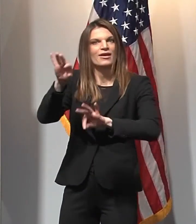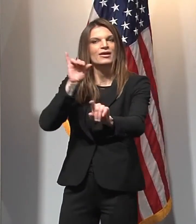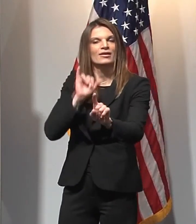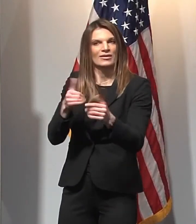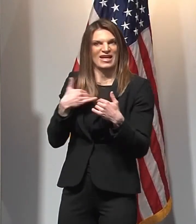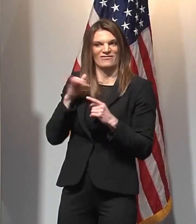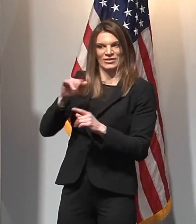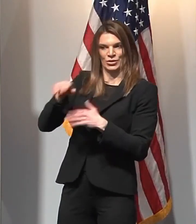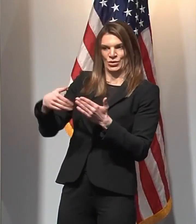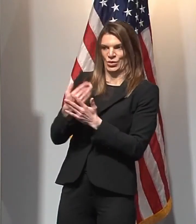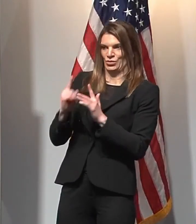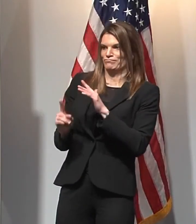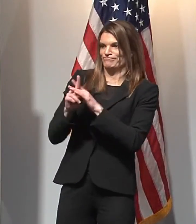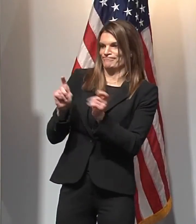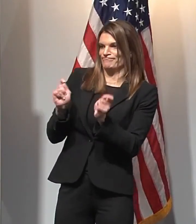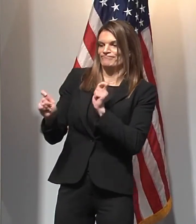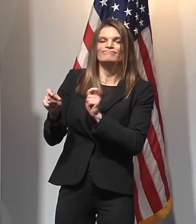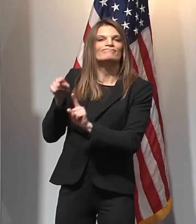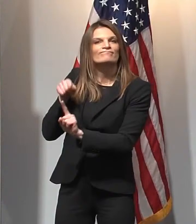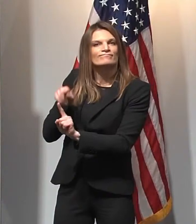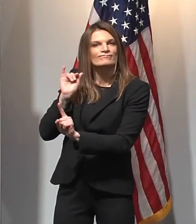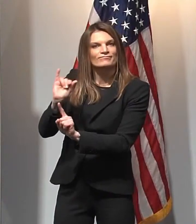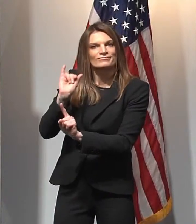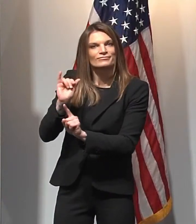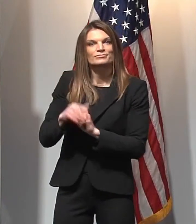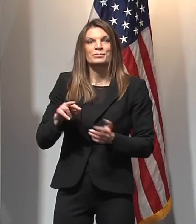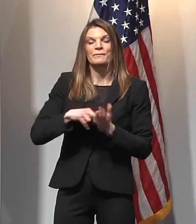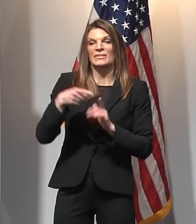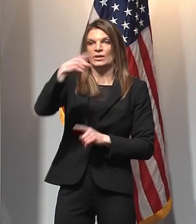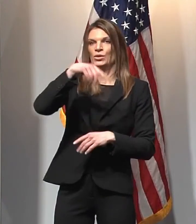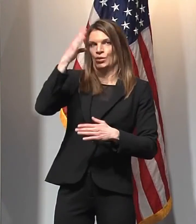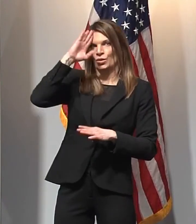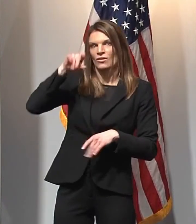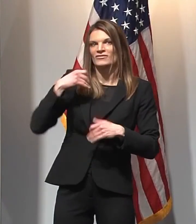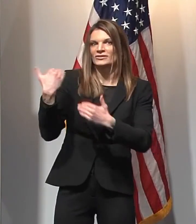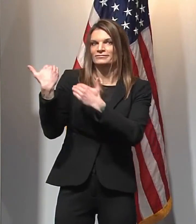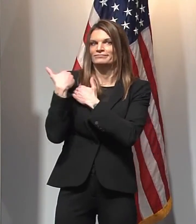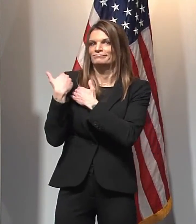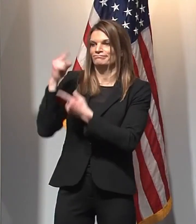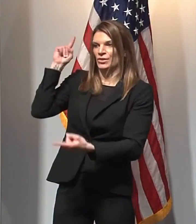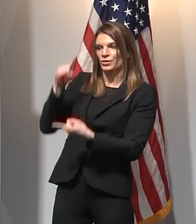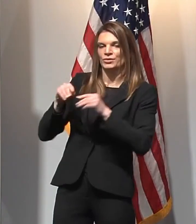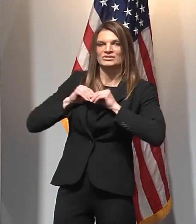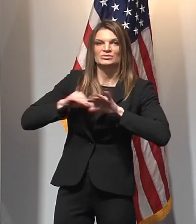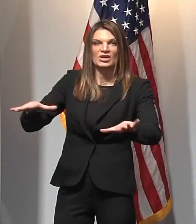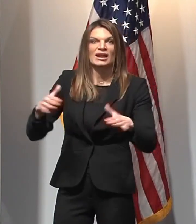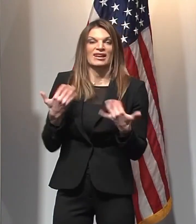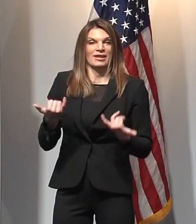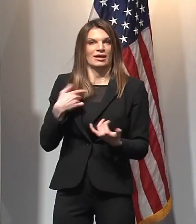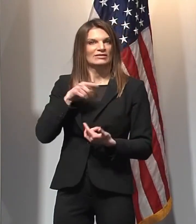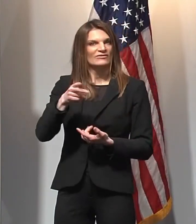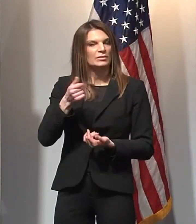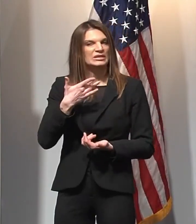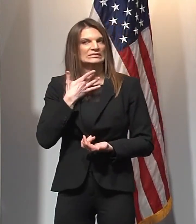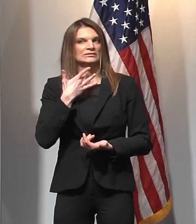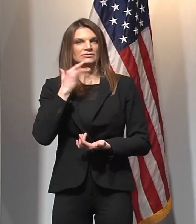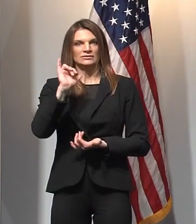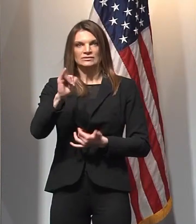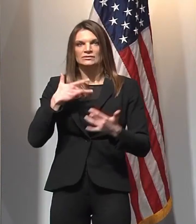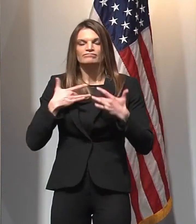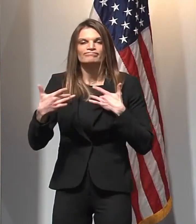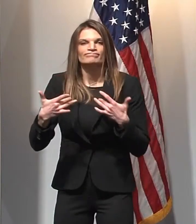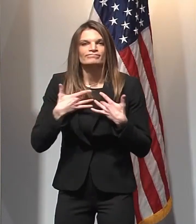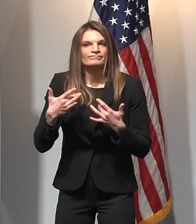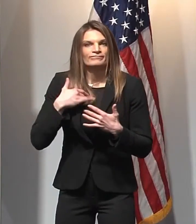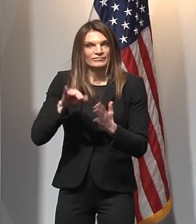a responsibility to slow the spread of COVID-19. And I'm concerned about our current numbers. It's